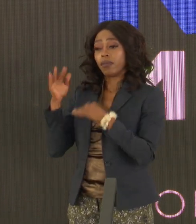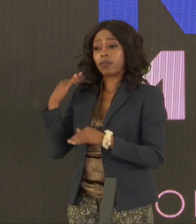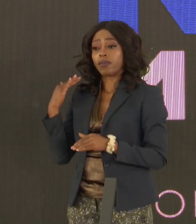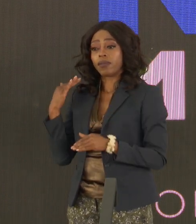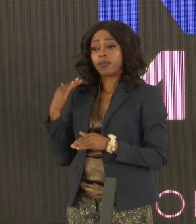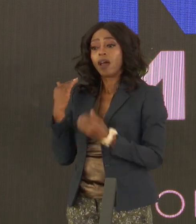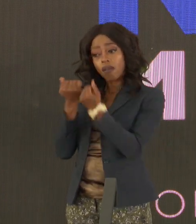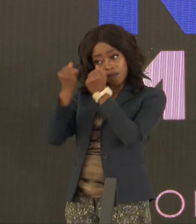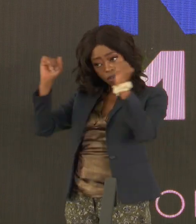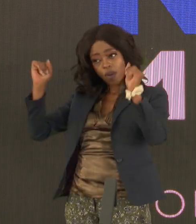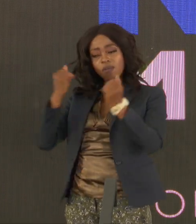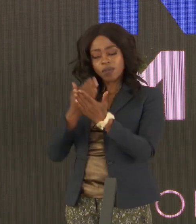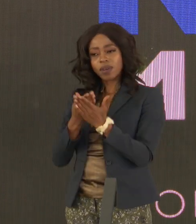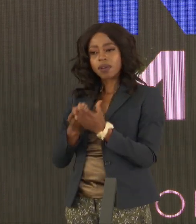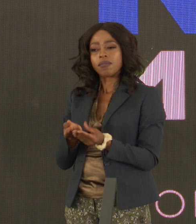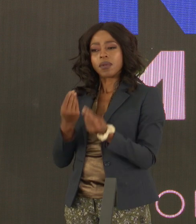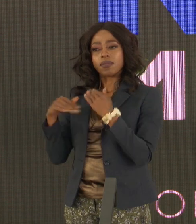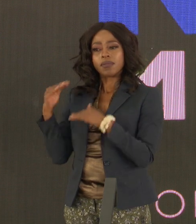our freedom.